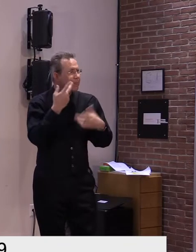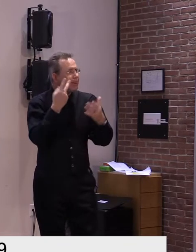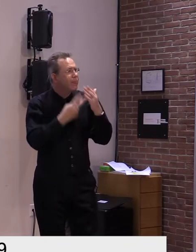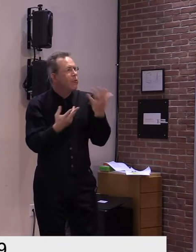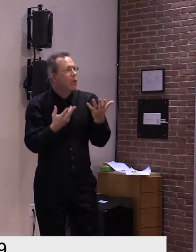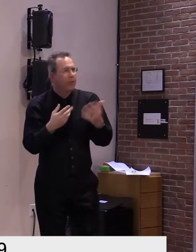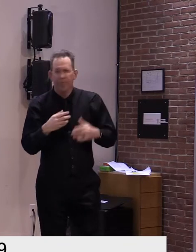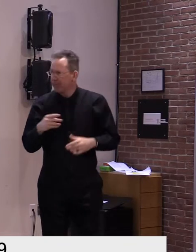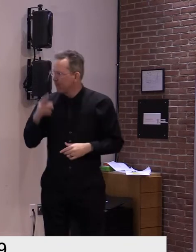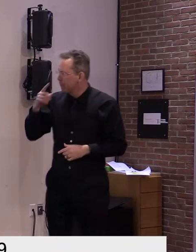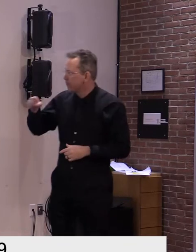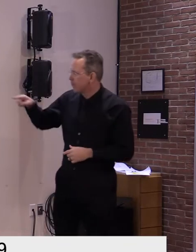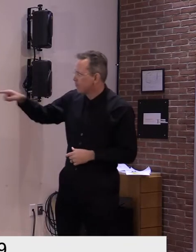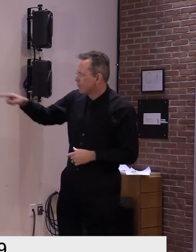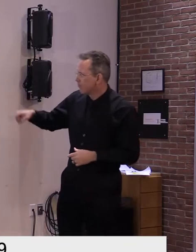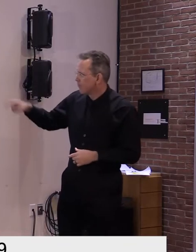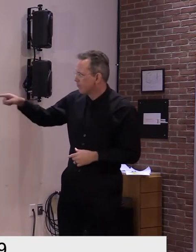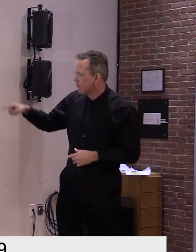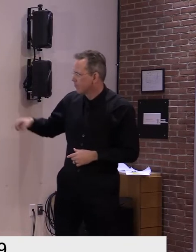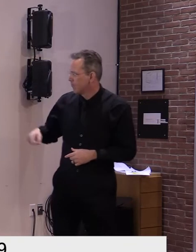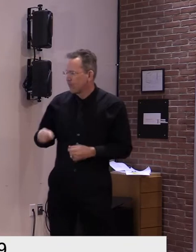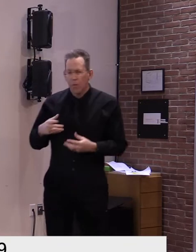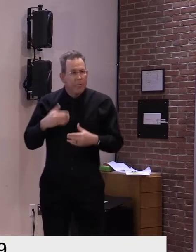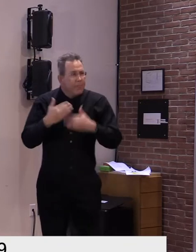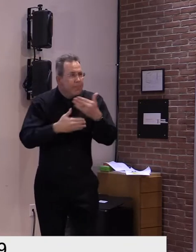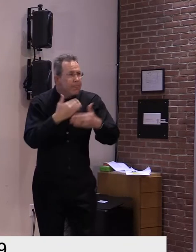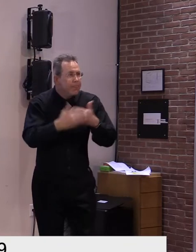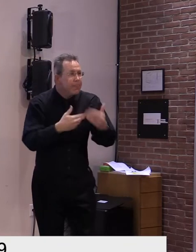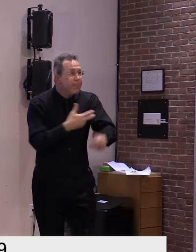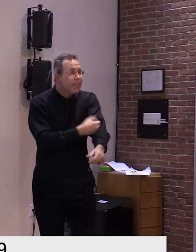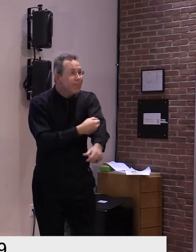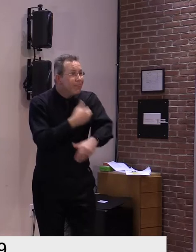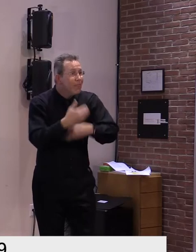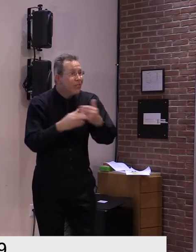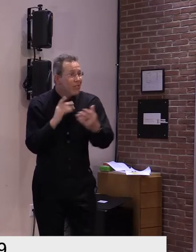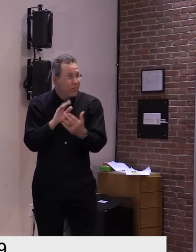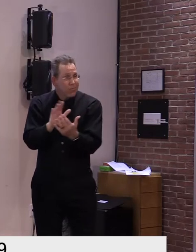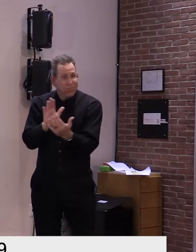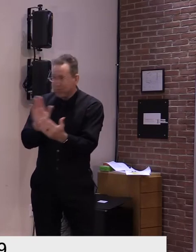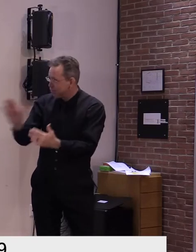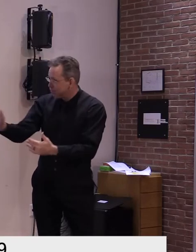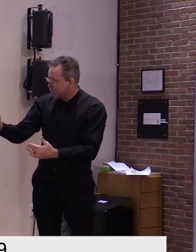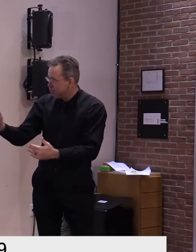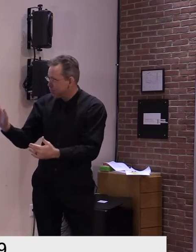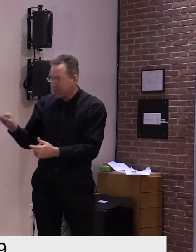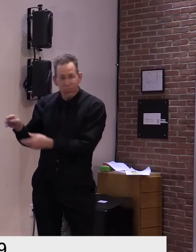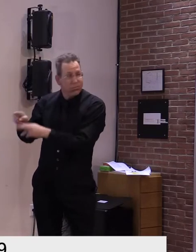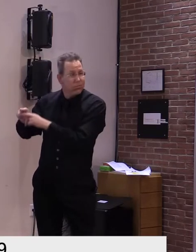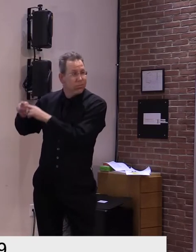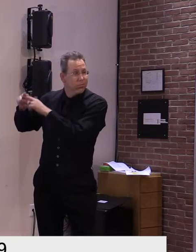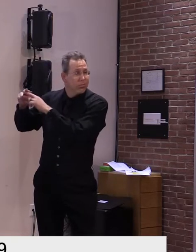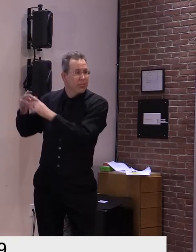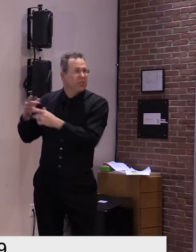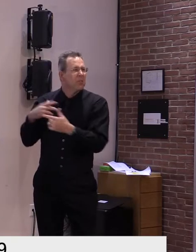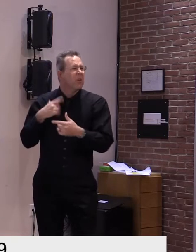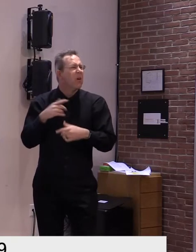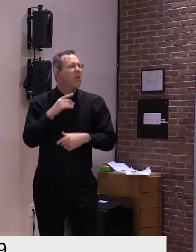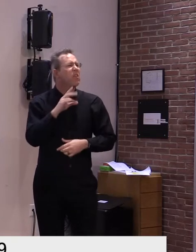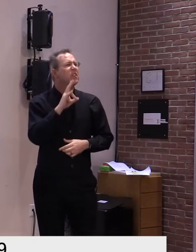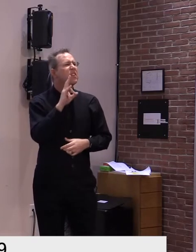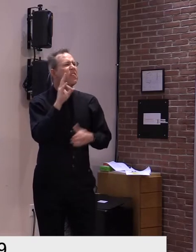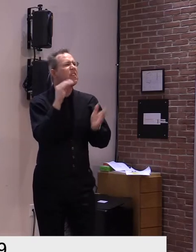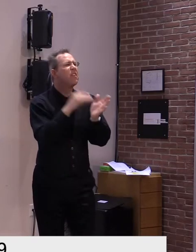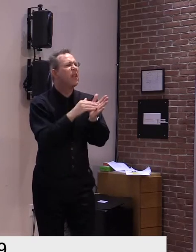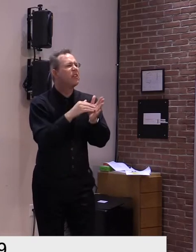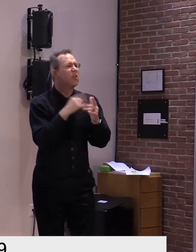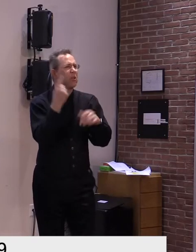ahead. Looking at Vermont's vaccination progress, this week we administered over 7,000 vaccines on a single